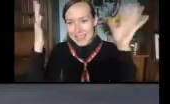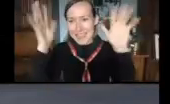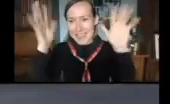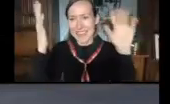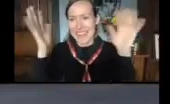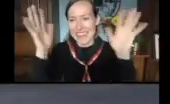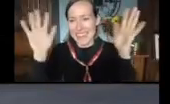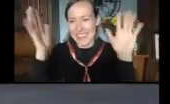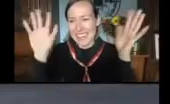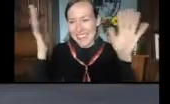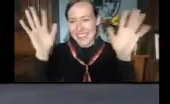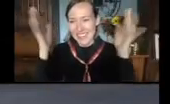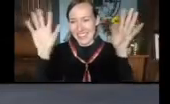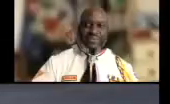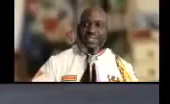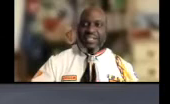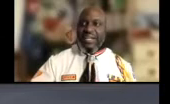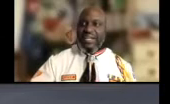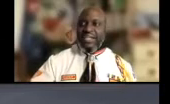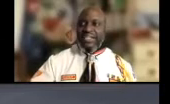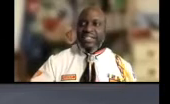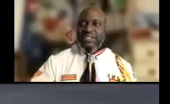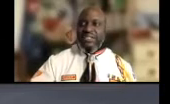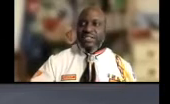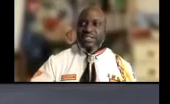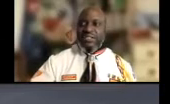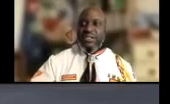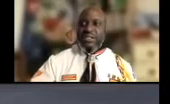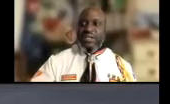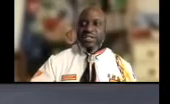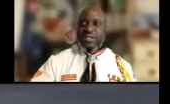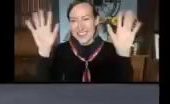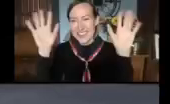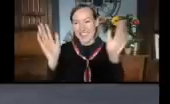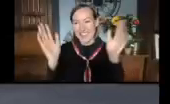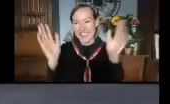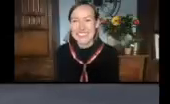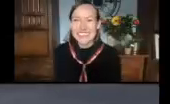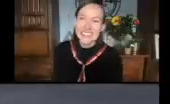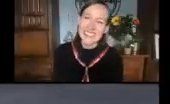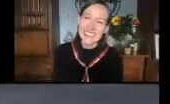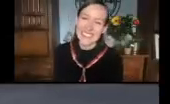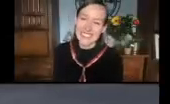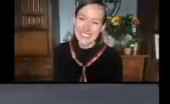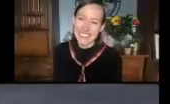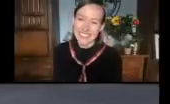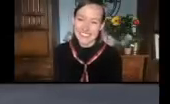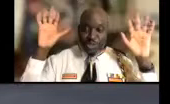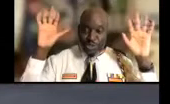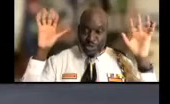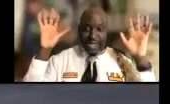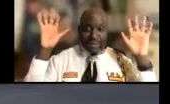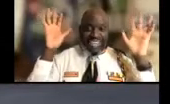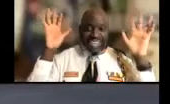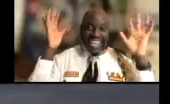hands clap. Hand clap. We're clapping. Okay, so let's all give a hand clap